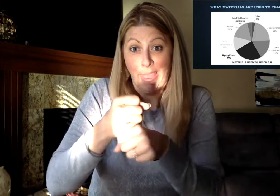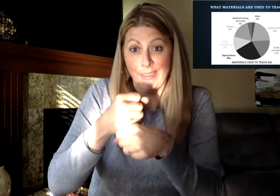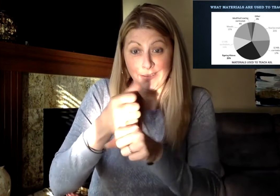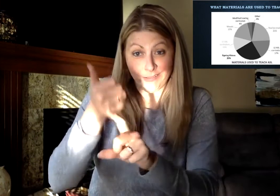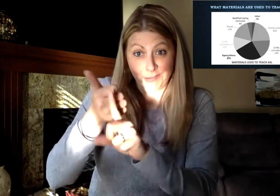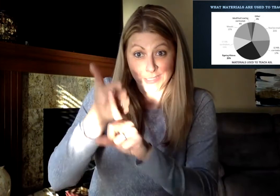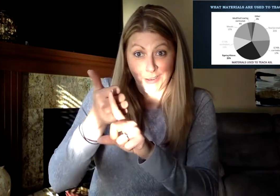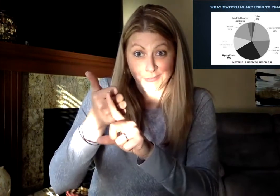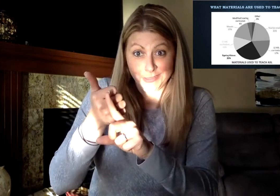own